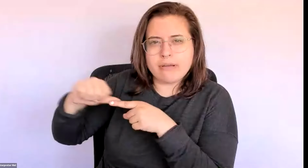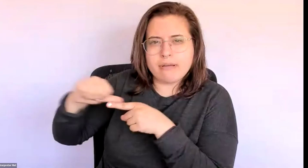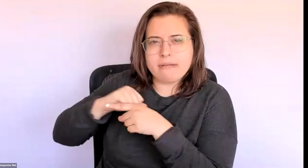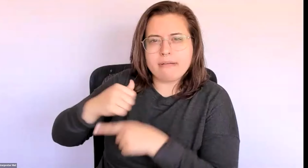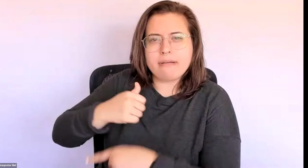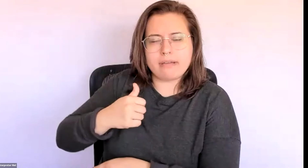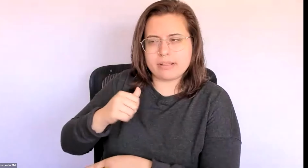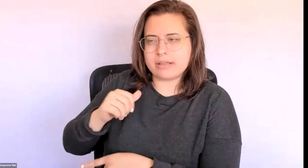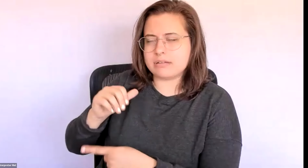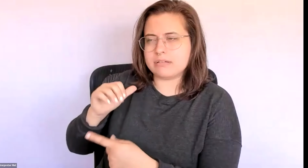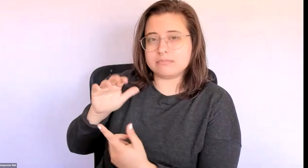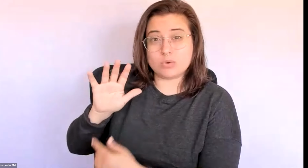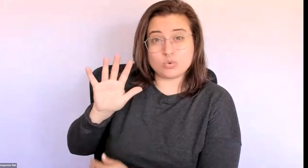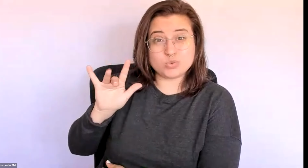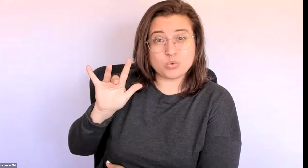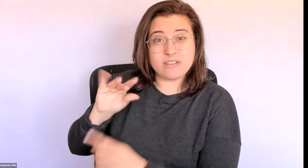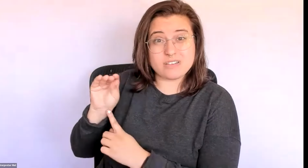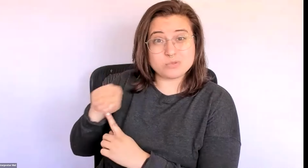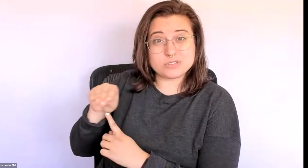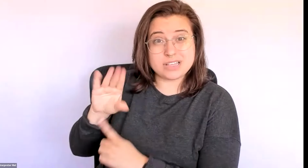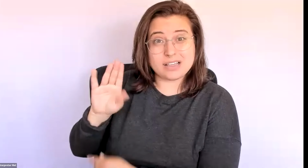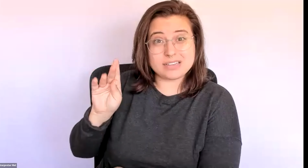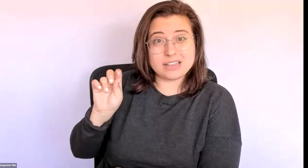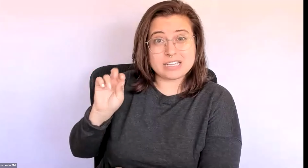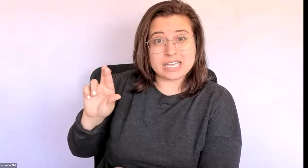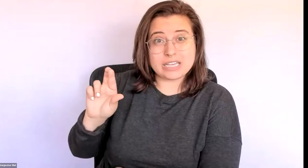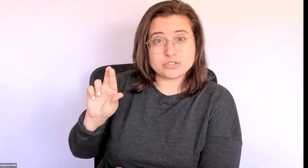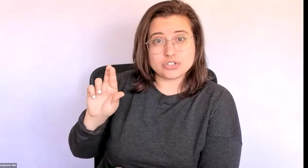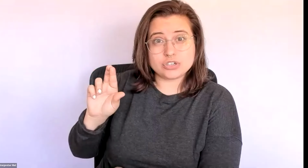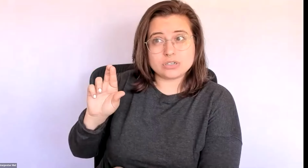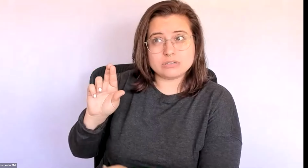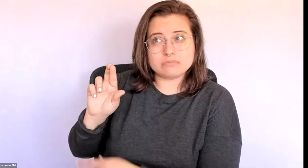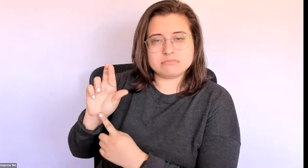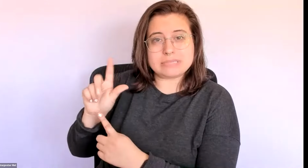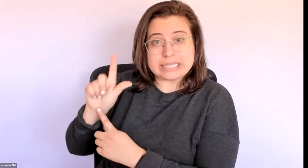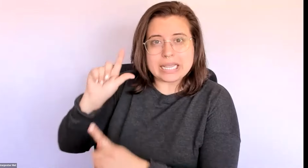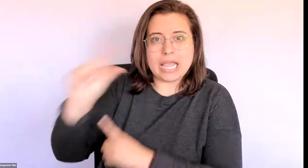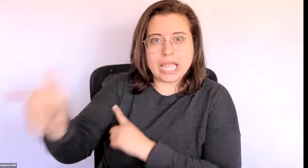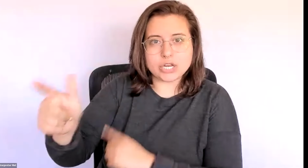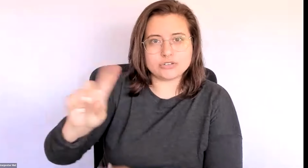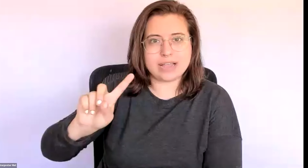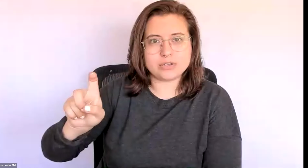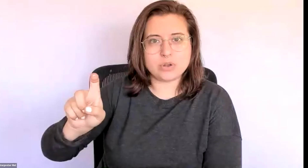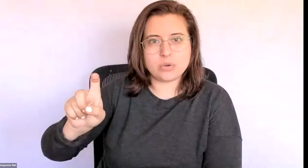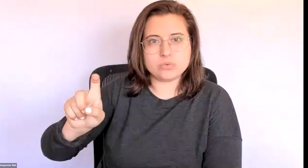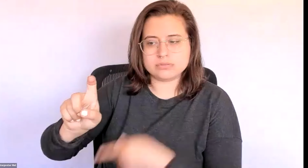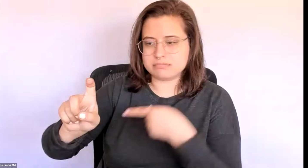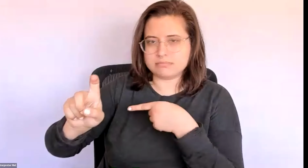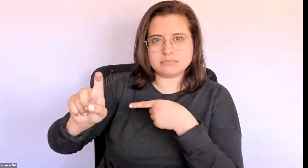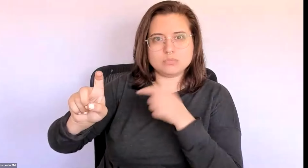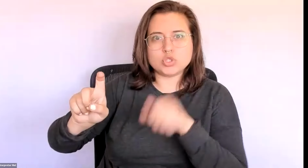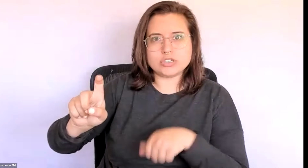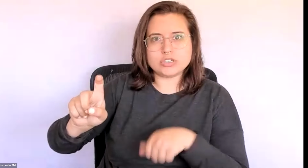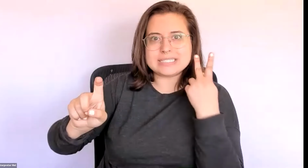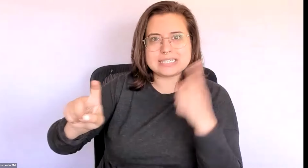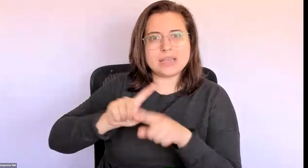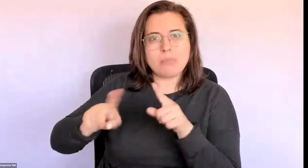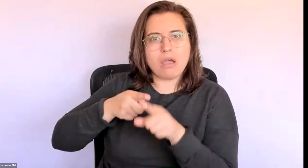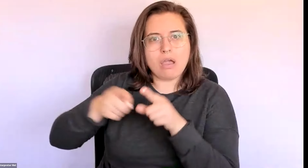25% of the cancers that were eventually diagnosed were evident on